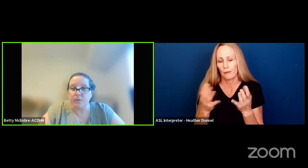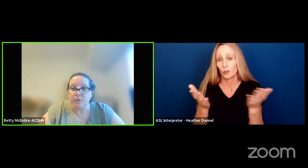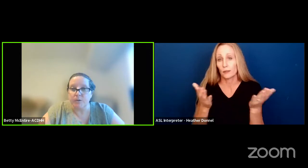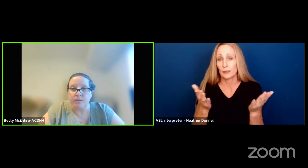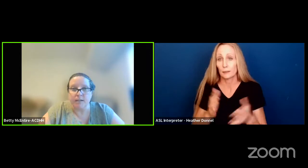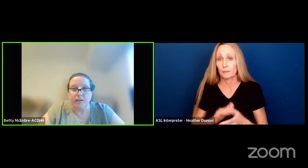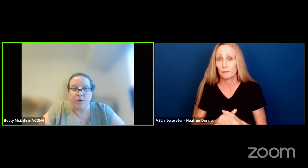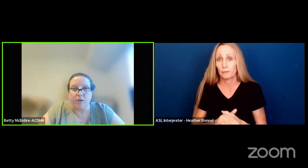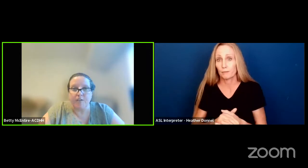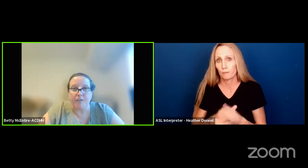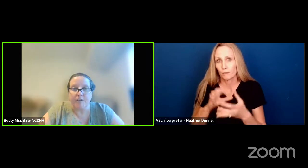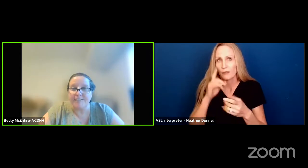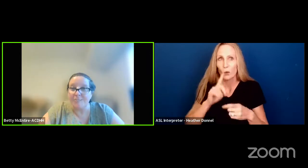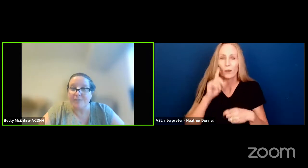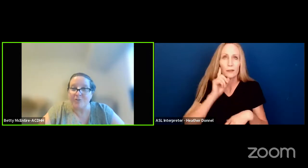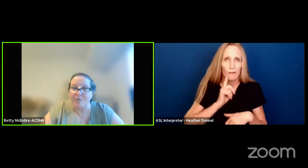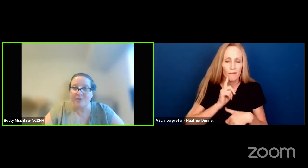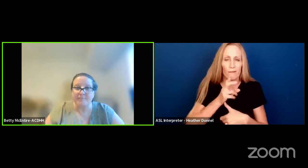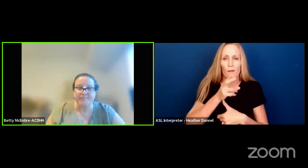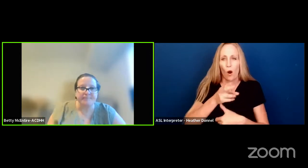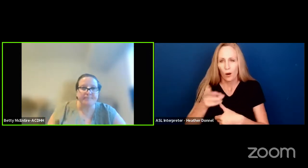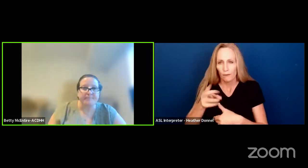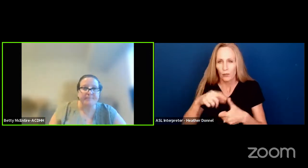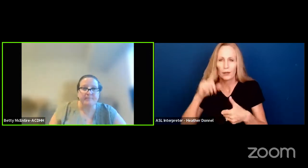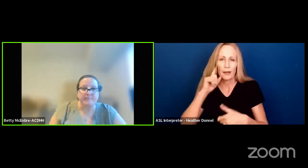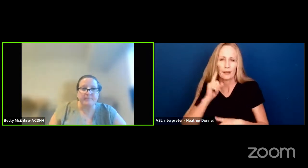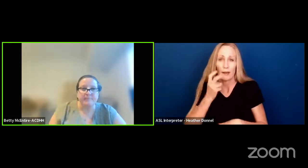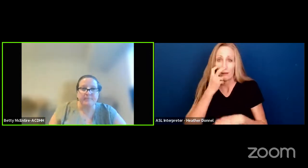services for deaf, hard of hearing, and deafblind children.